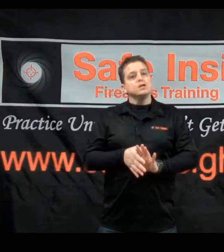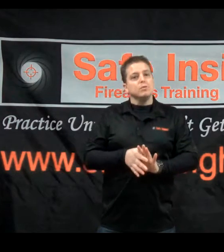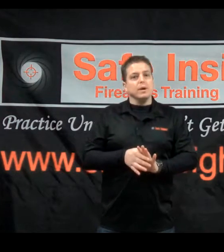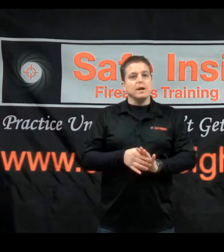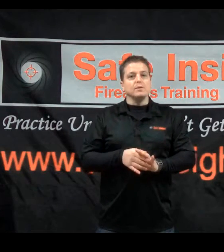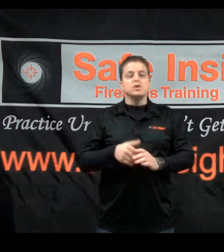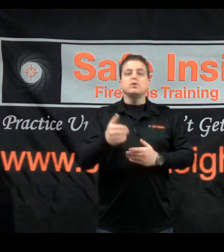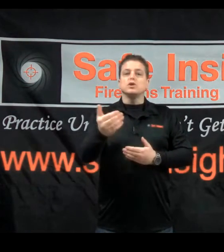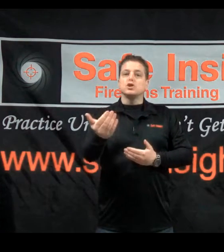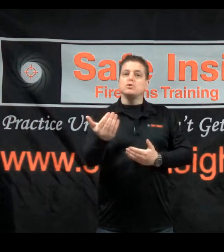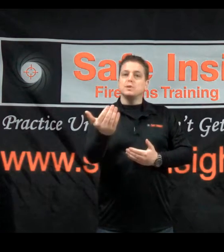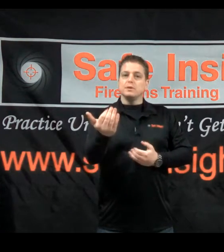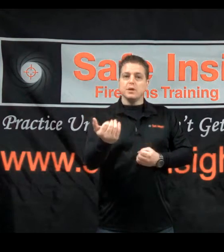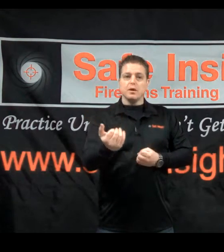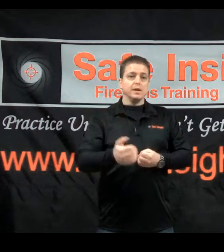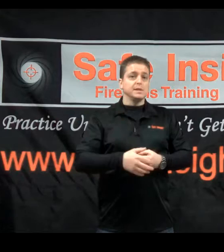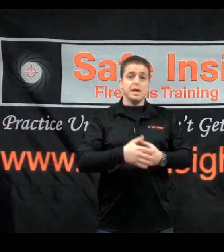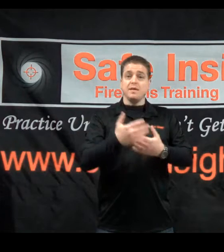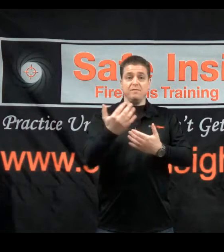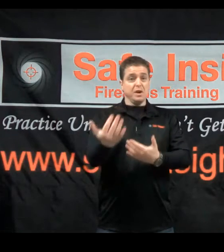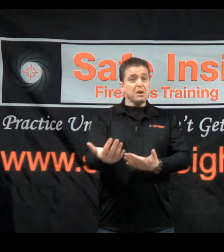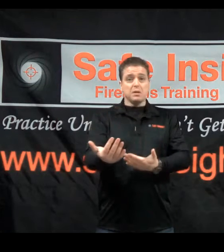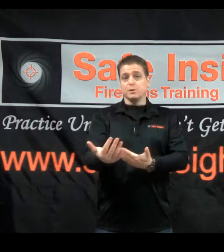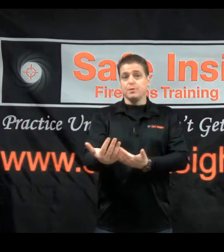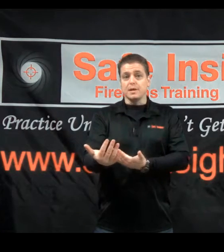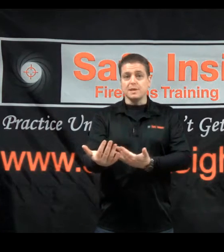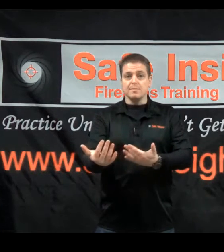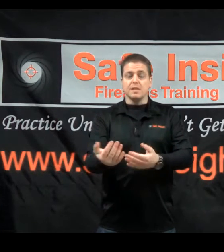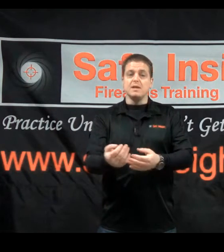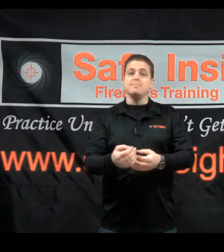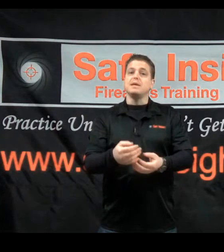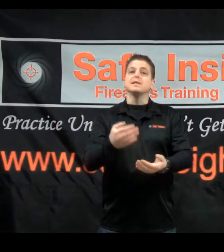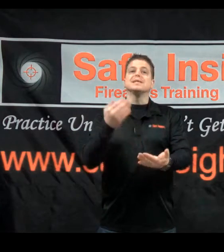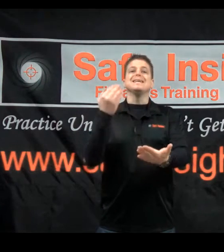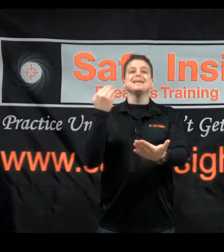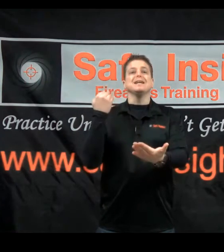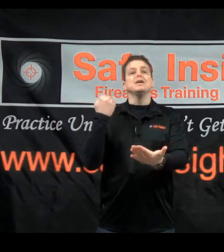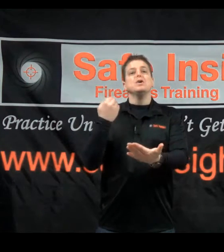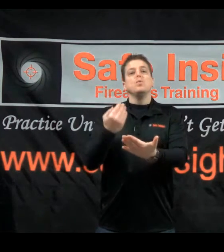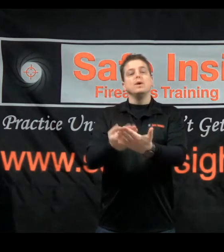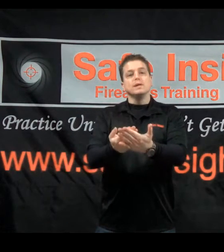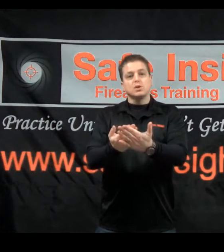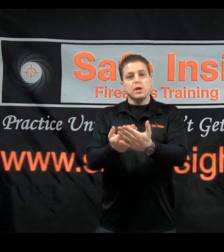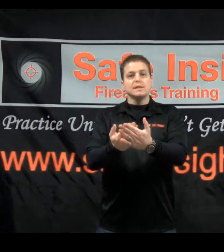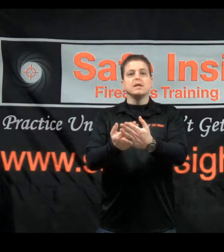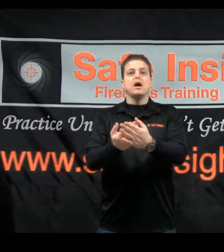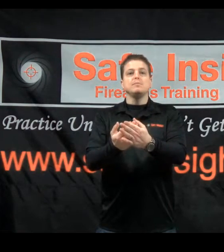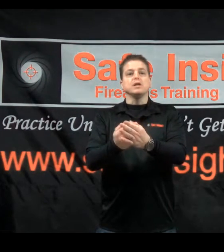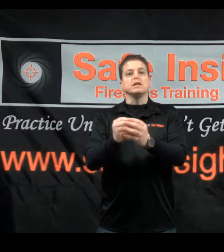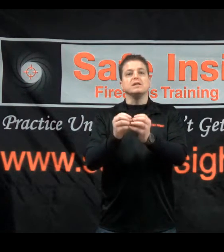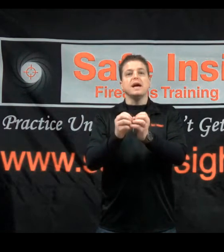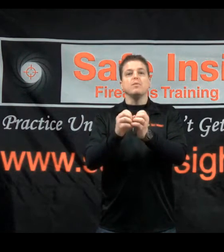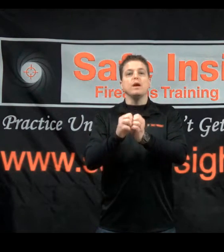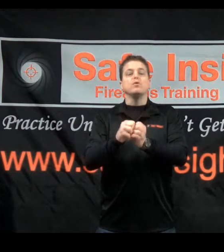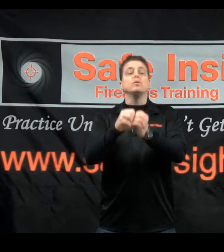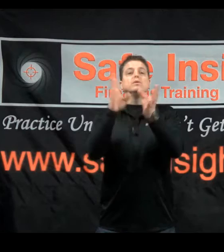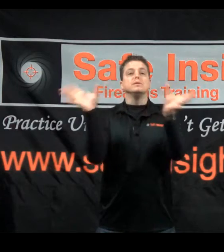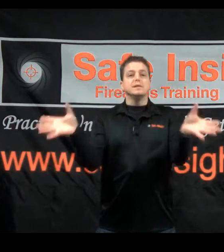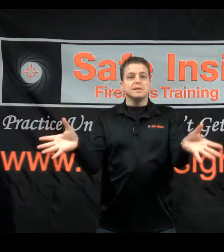frangible rounds, you can shoot steel targets at a very close proximity because, again, when it strikes an object, that round will